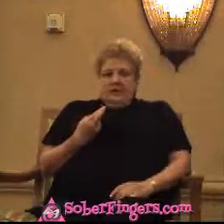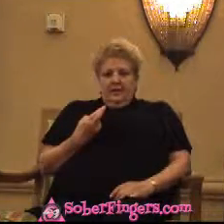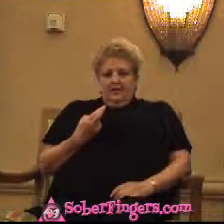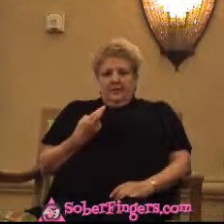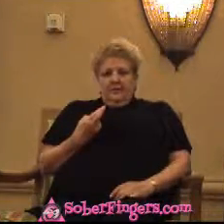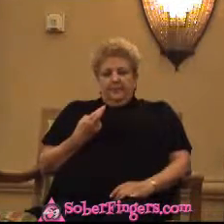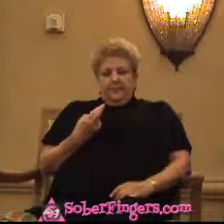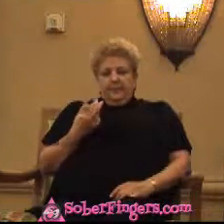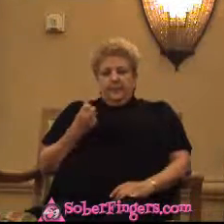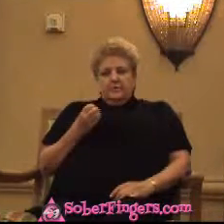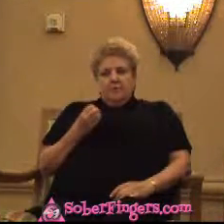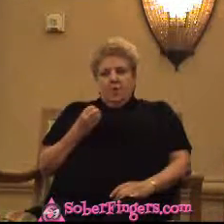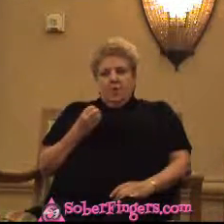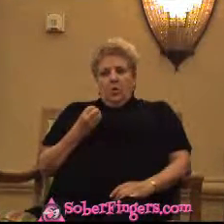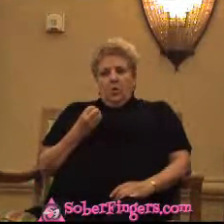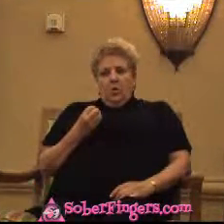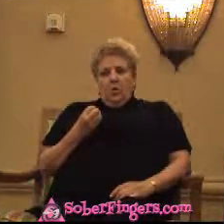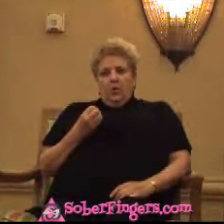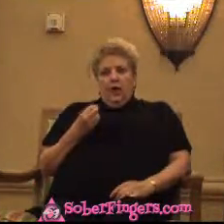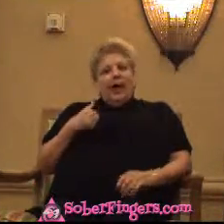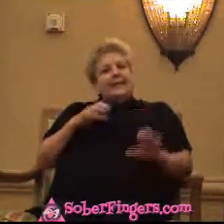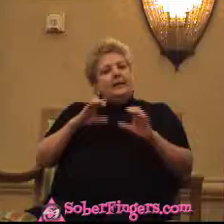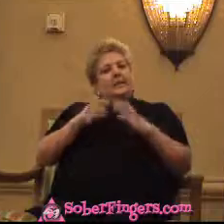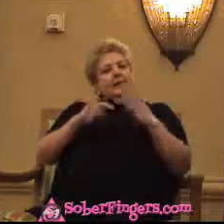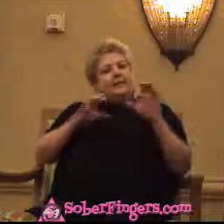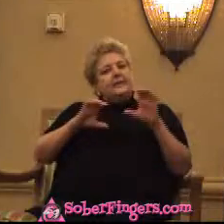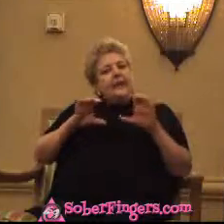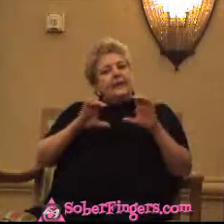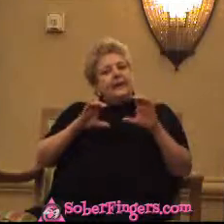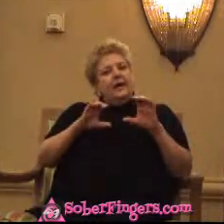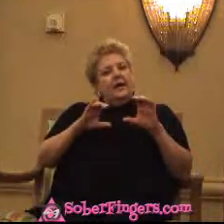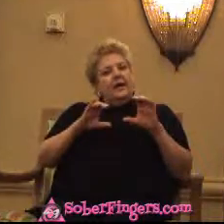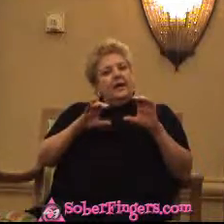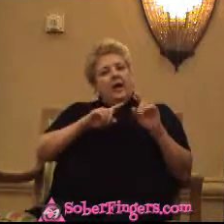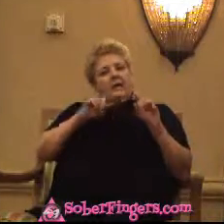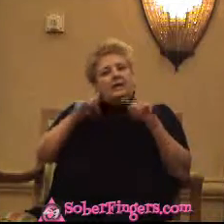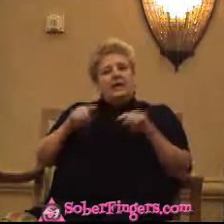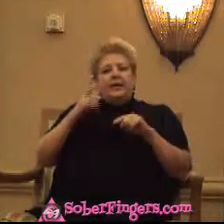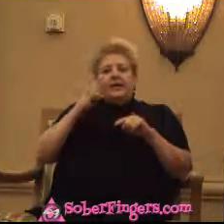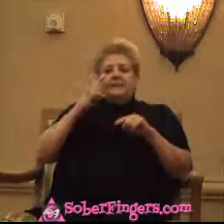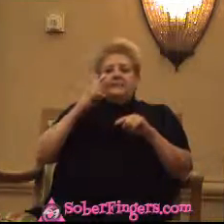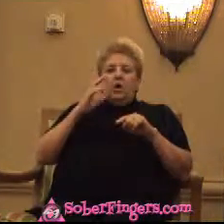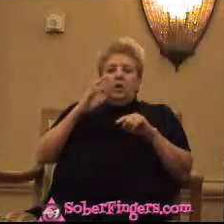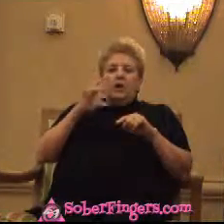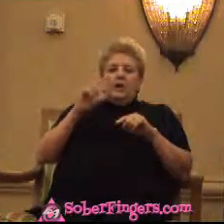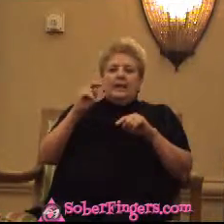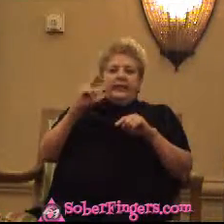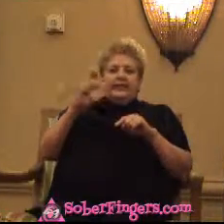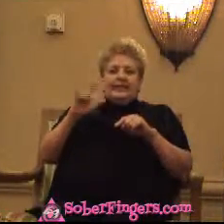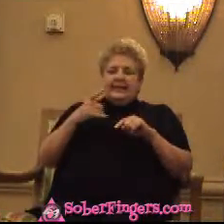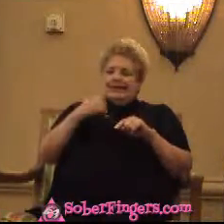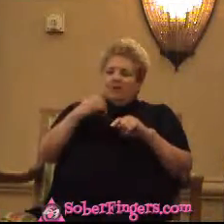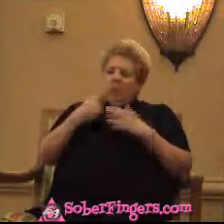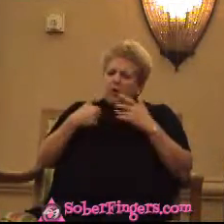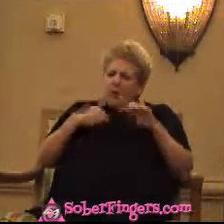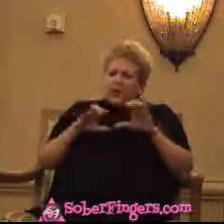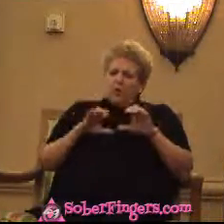So I did what I've done over the years. A lot of times I went down and saw Clancy, who was his sponsor, and I asked Clancy, "What do I do?" You know how close Keith and I